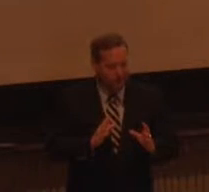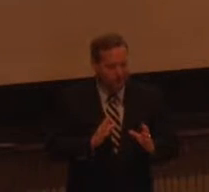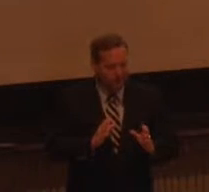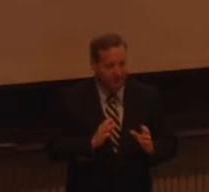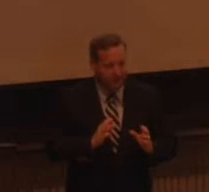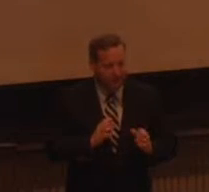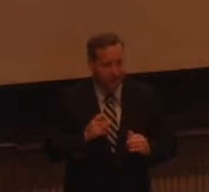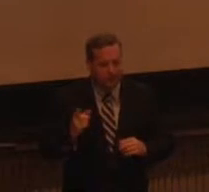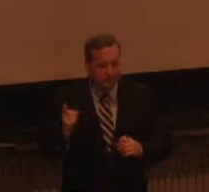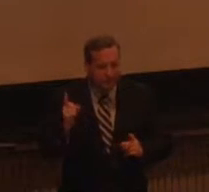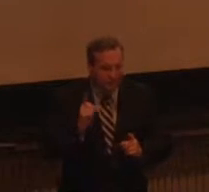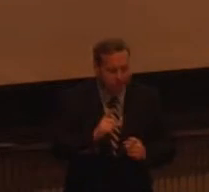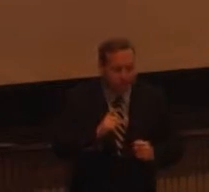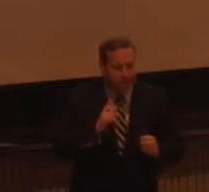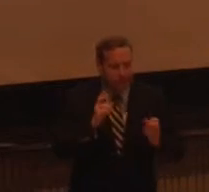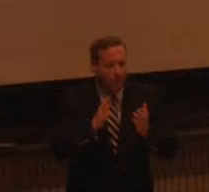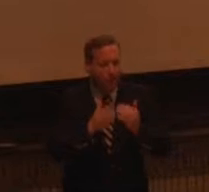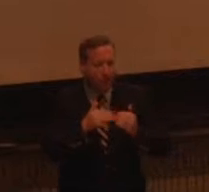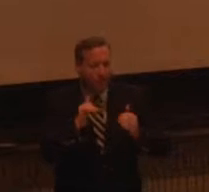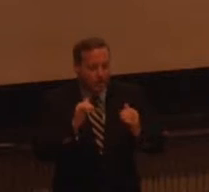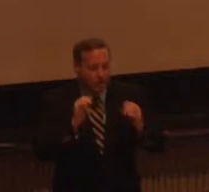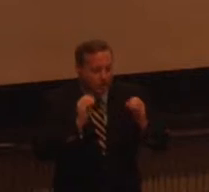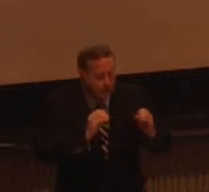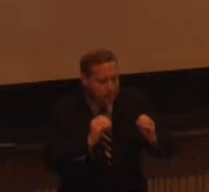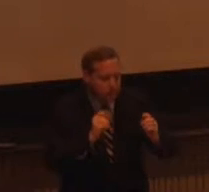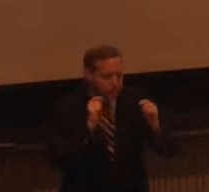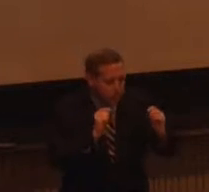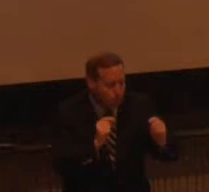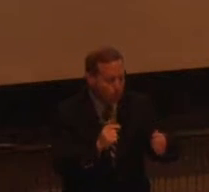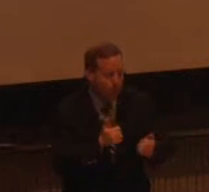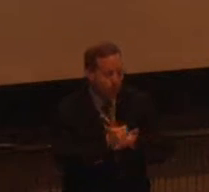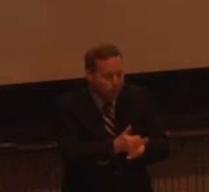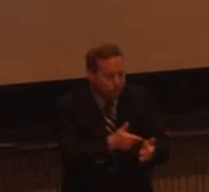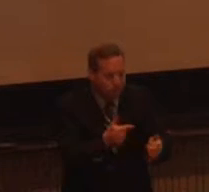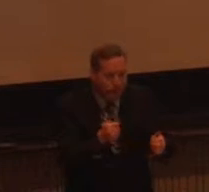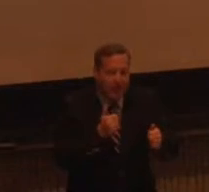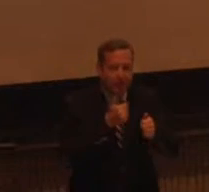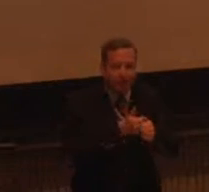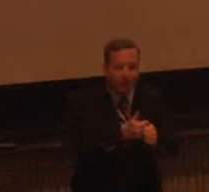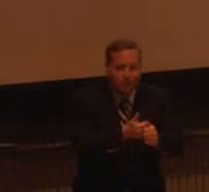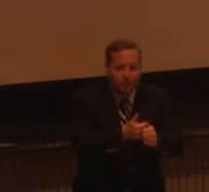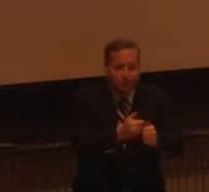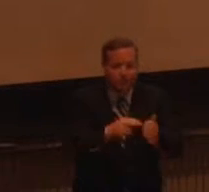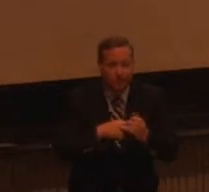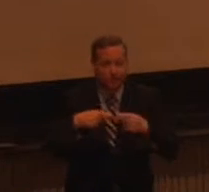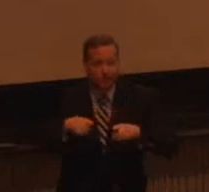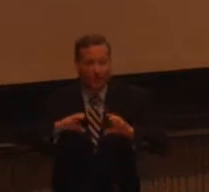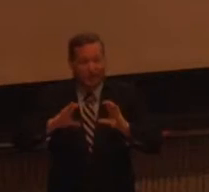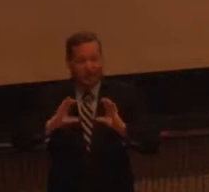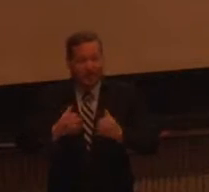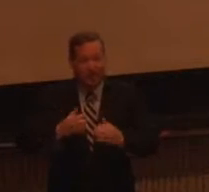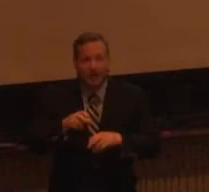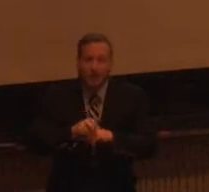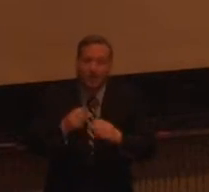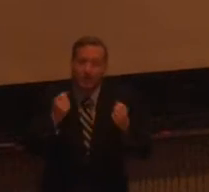itinerant teacher to work one-on-one with the student. You can imagine that socially the impact that that